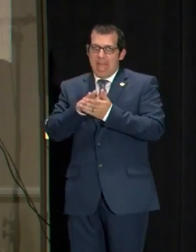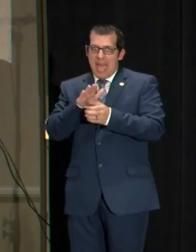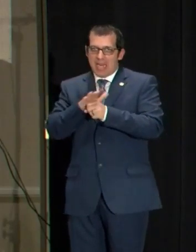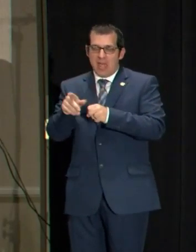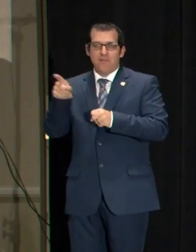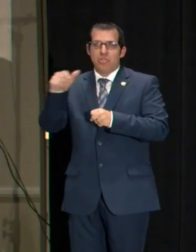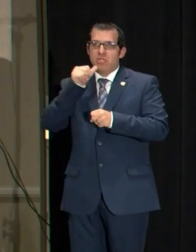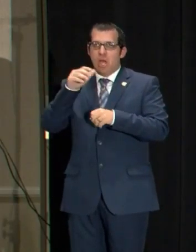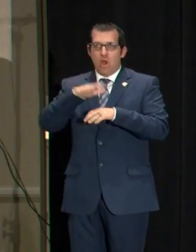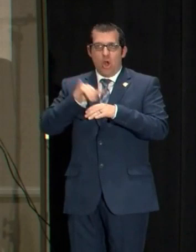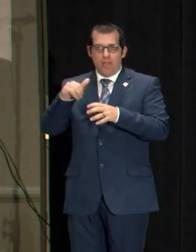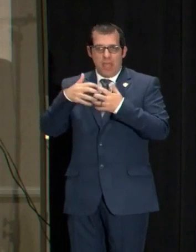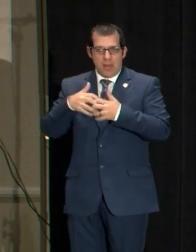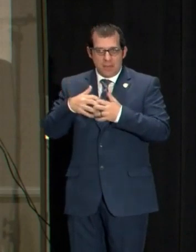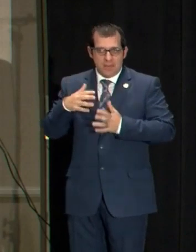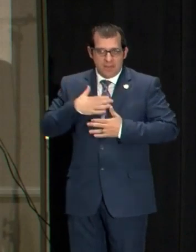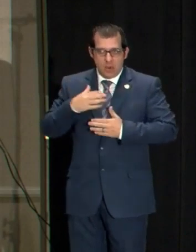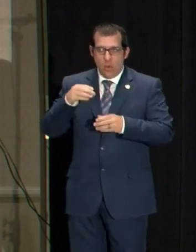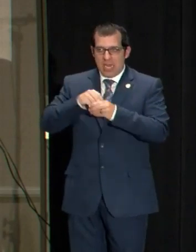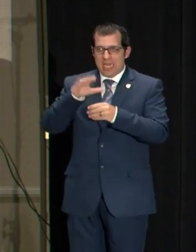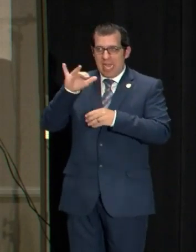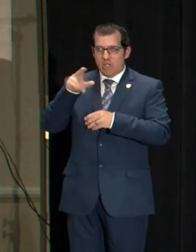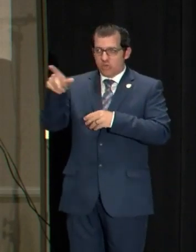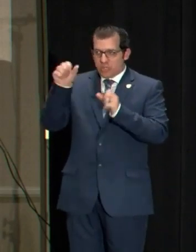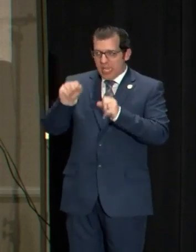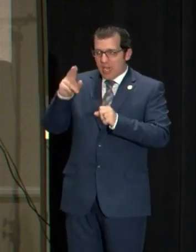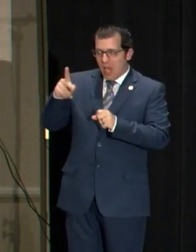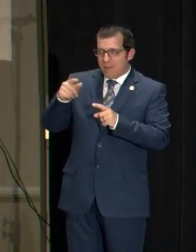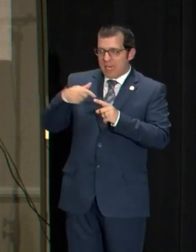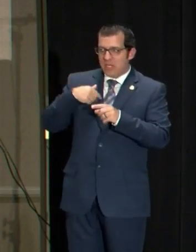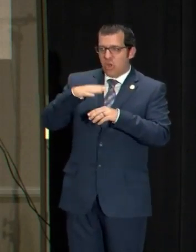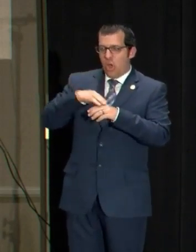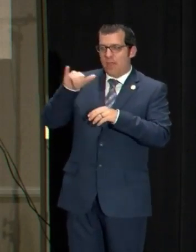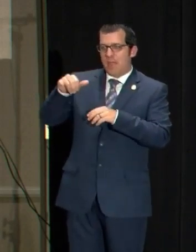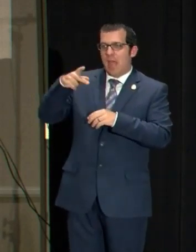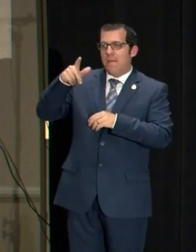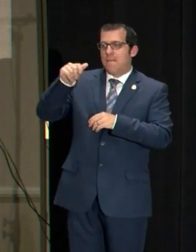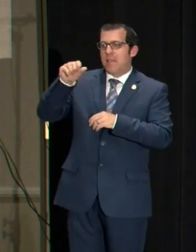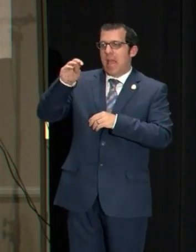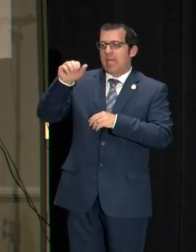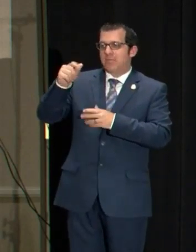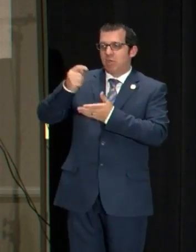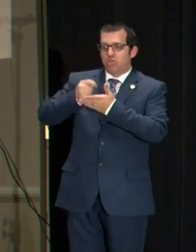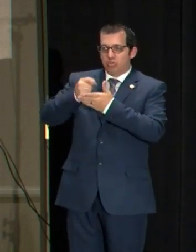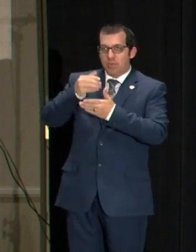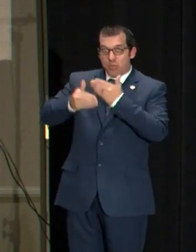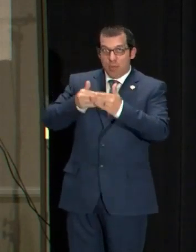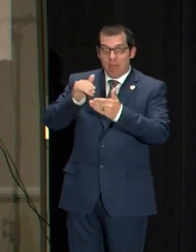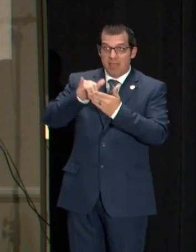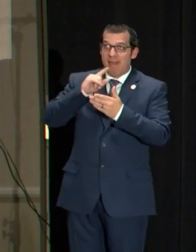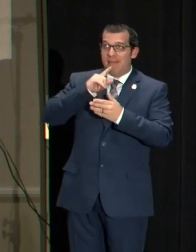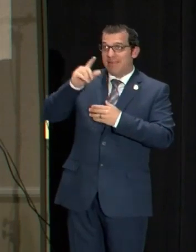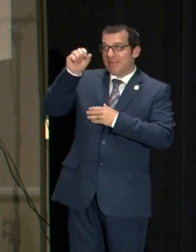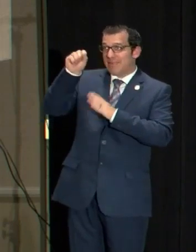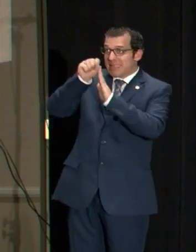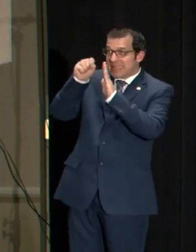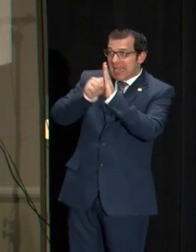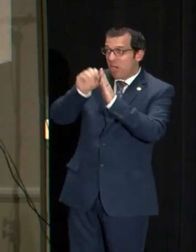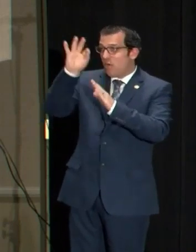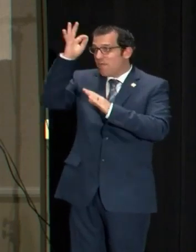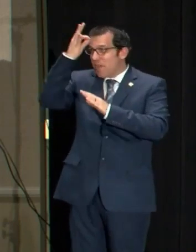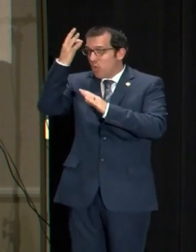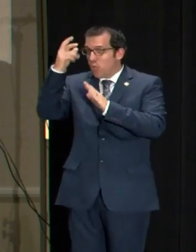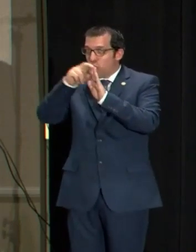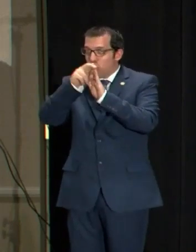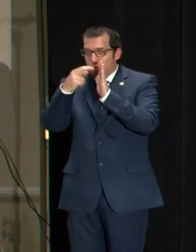on a ventilator or in ICU. Can you update us on that plasma treating process as far as the state, federal guidelines? Can you just talk